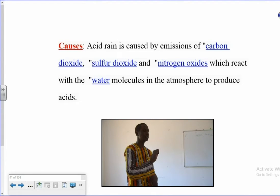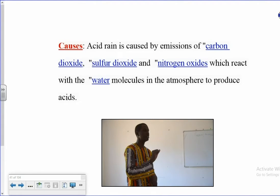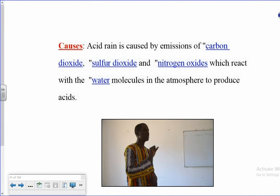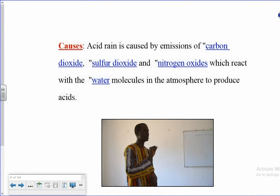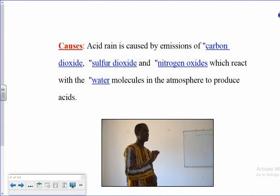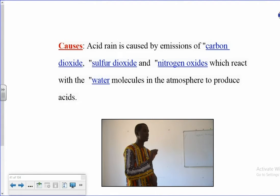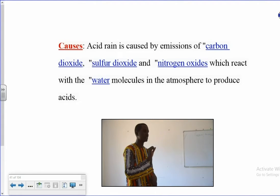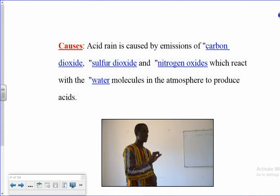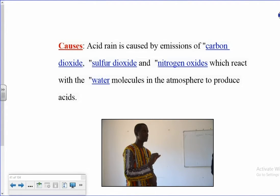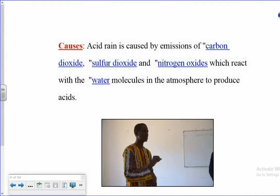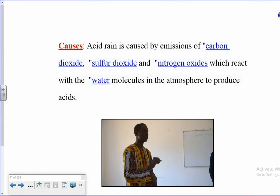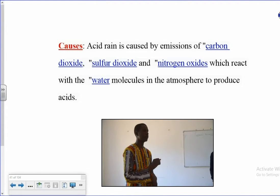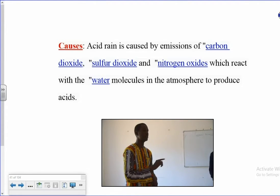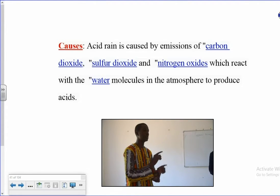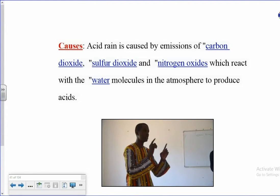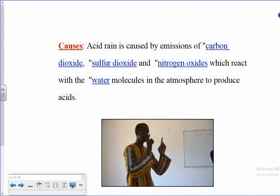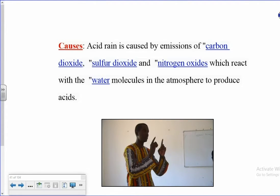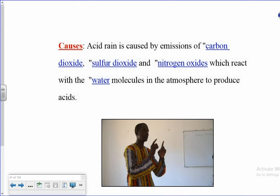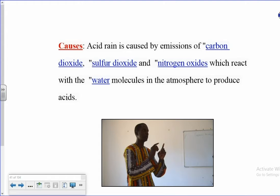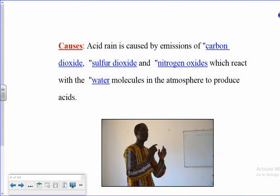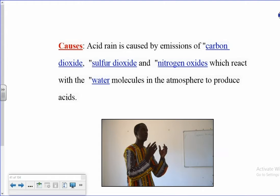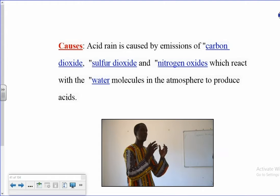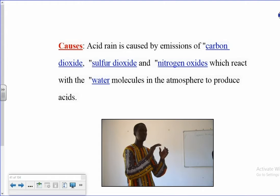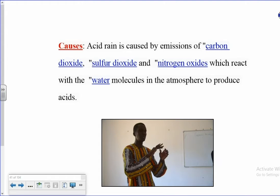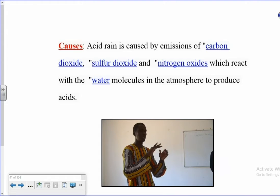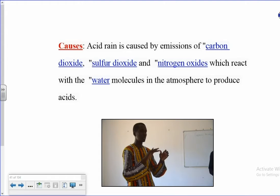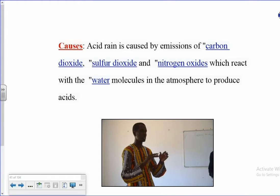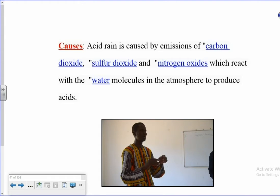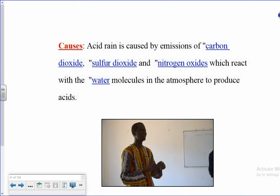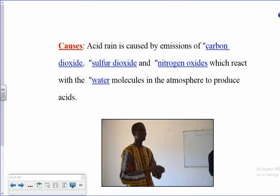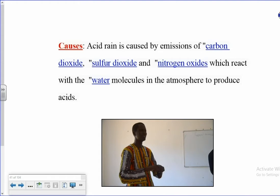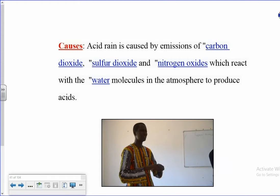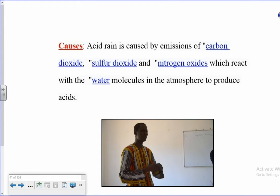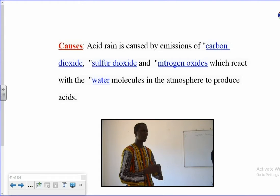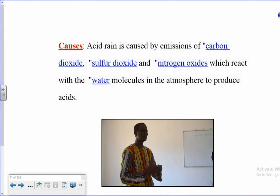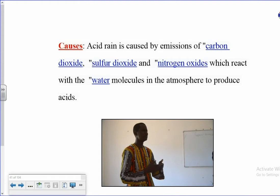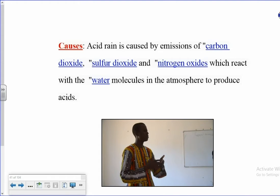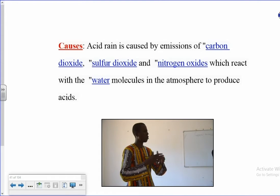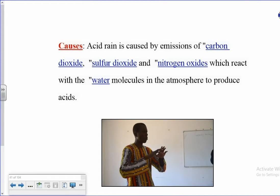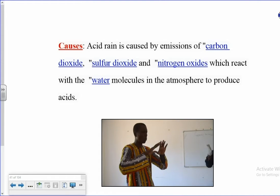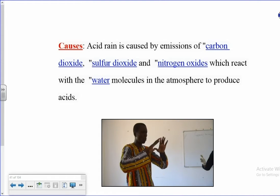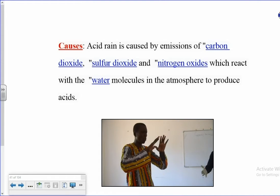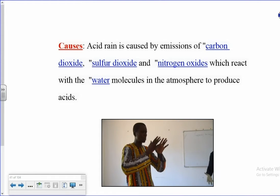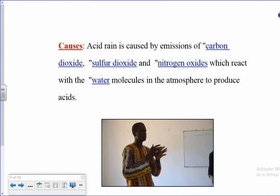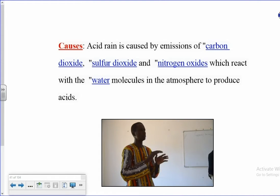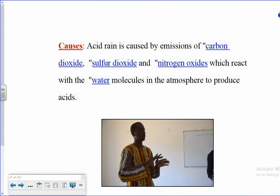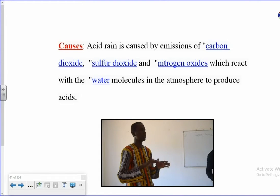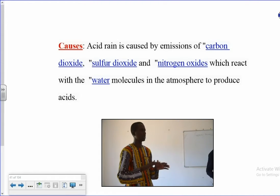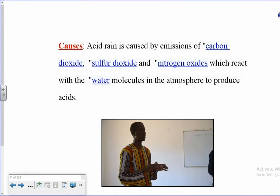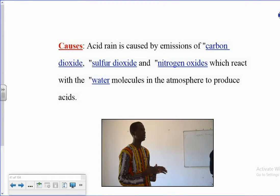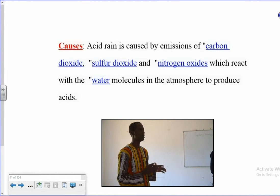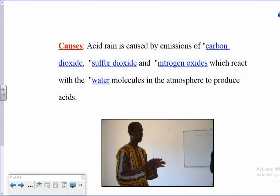what? Acid rain. And not acid rain, most often also they are the cause of all these problems we encounter today that is called